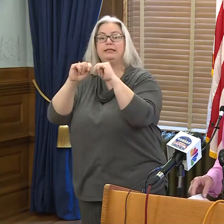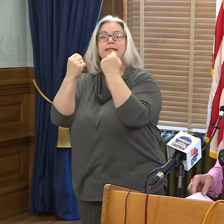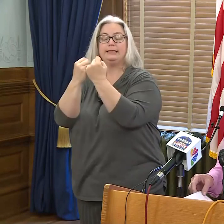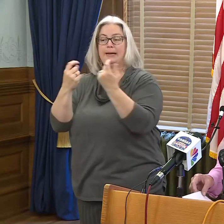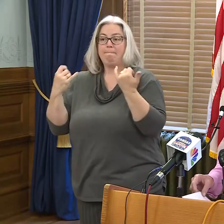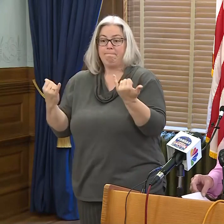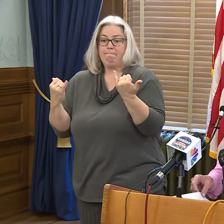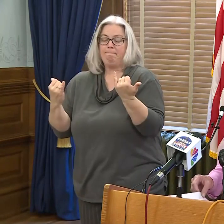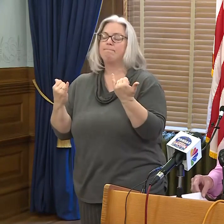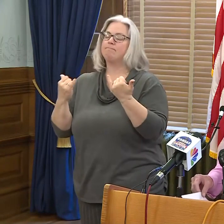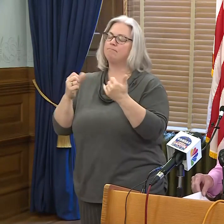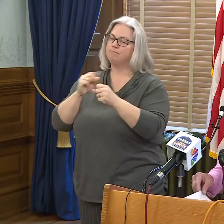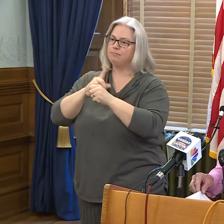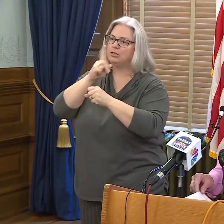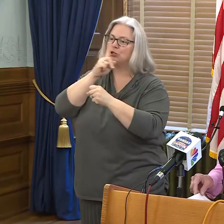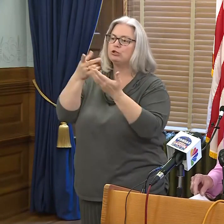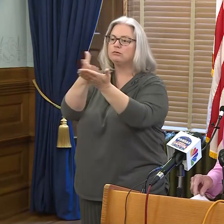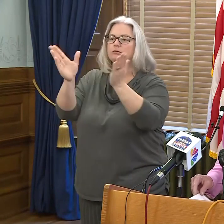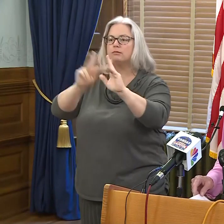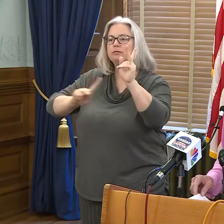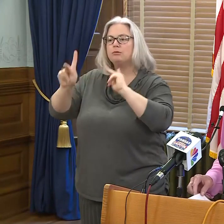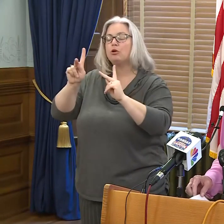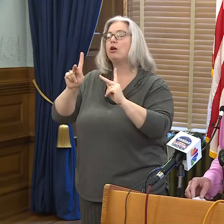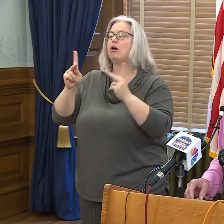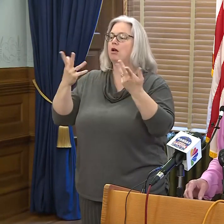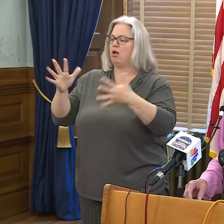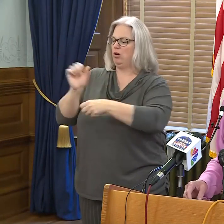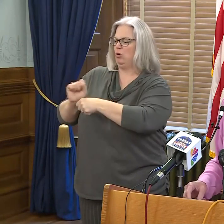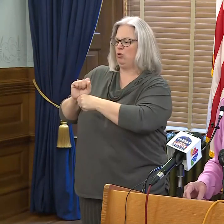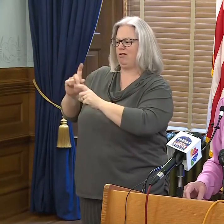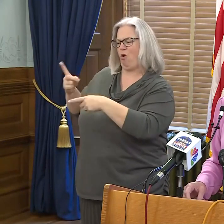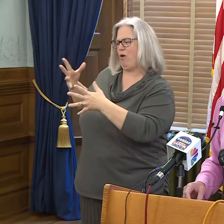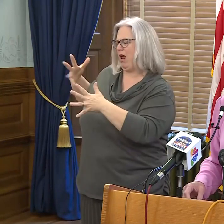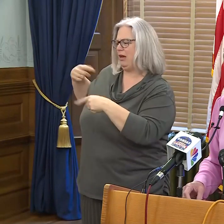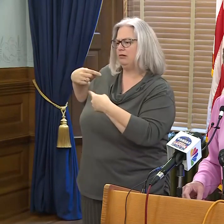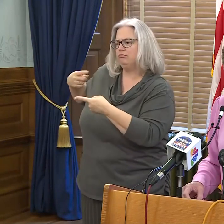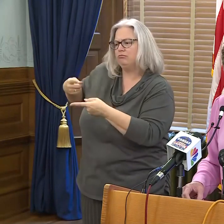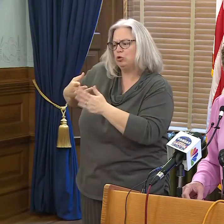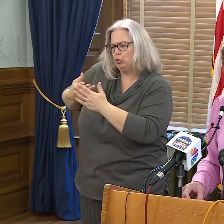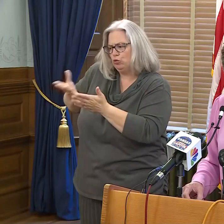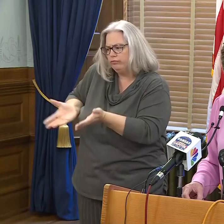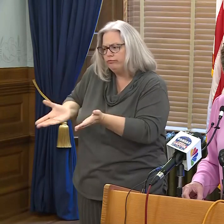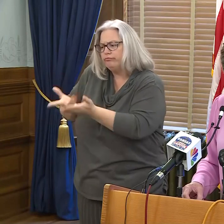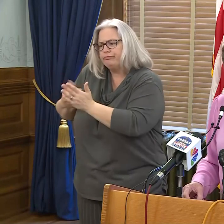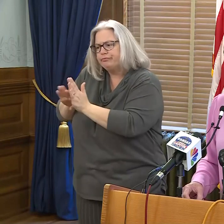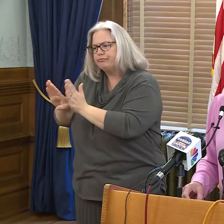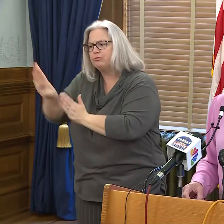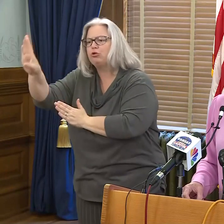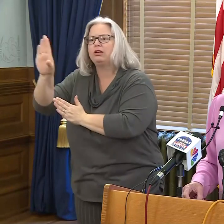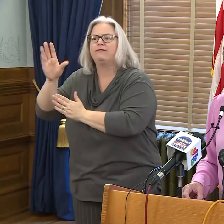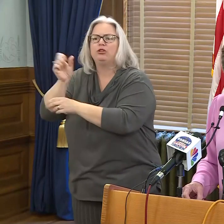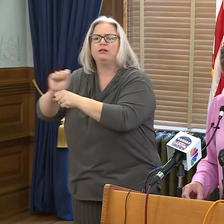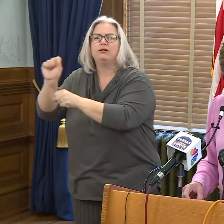I want to ensure Kansans that much work is already underway to fuel our recovery efforts.